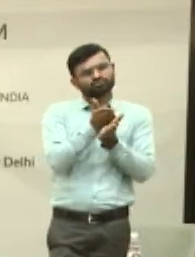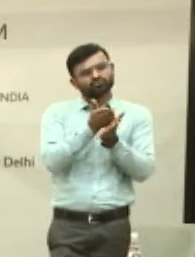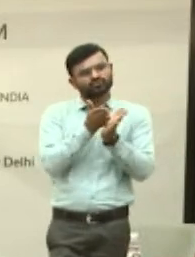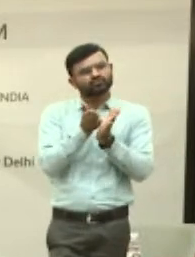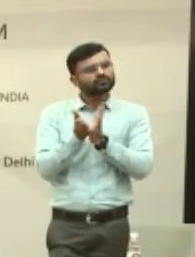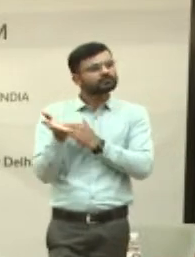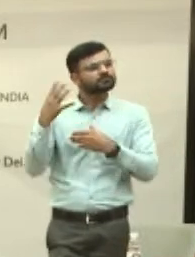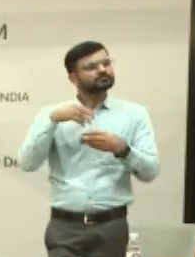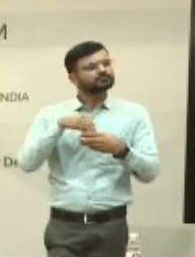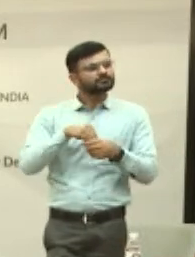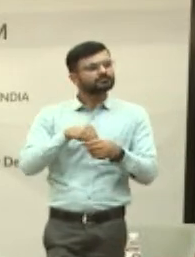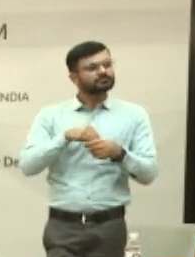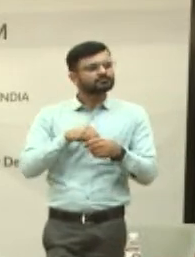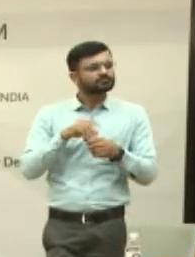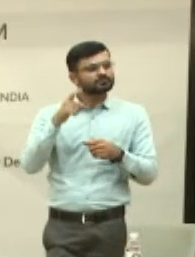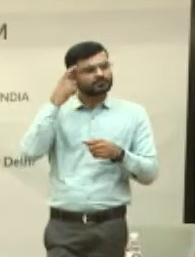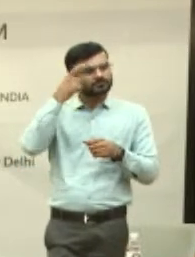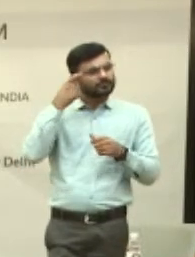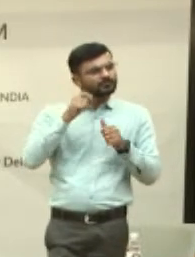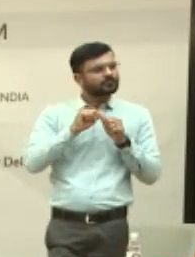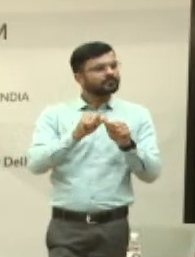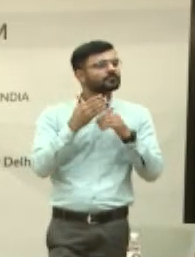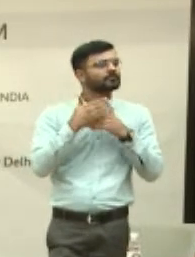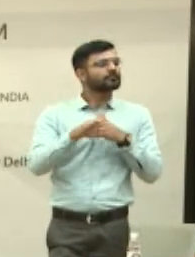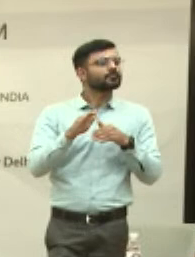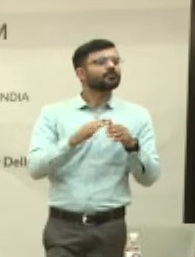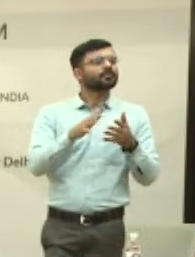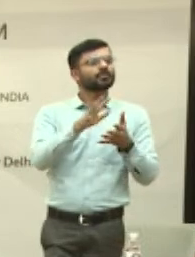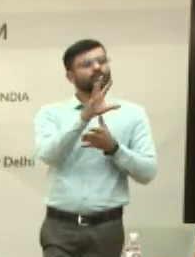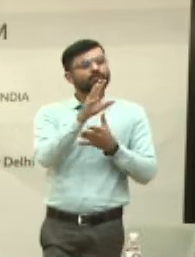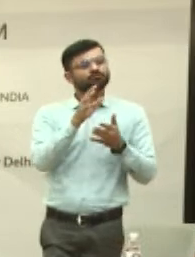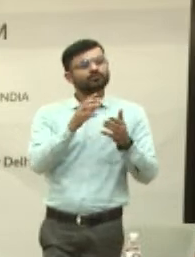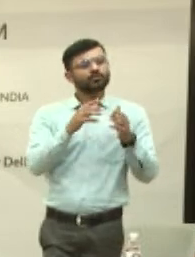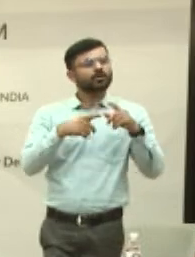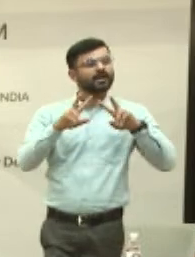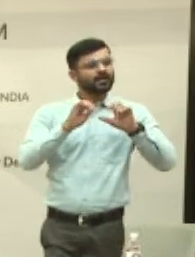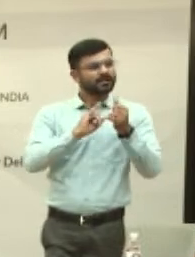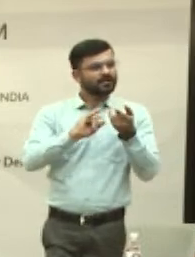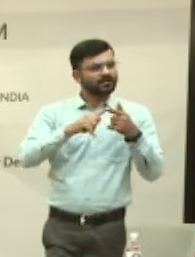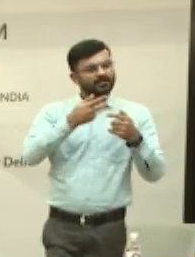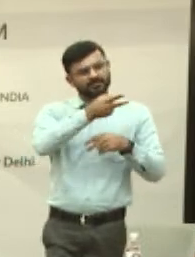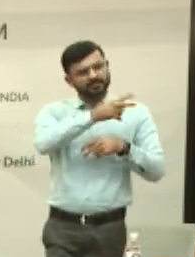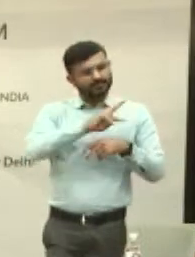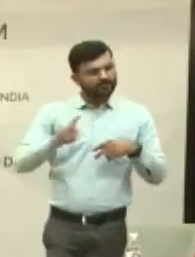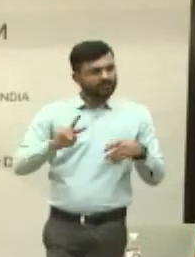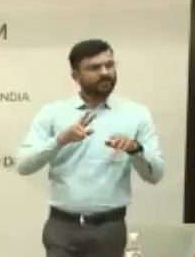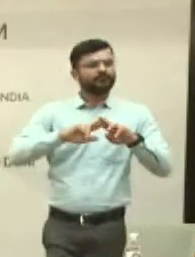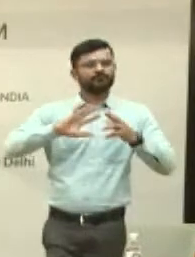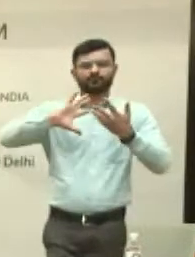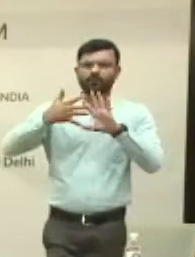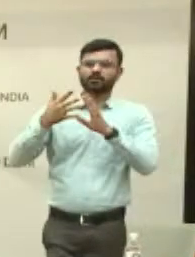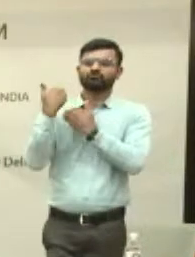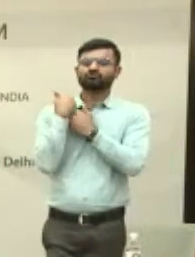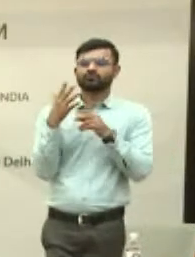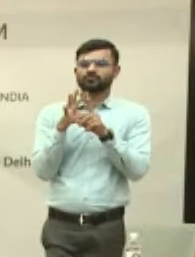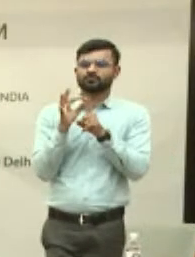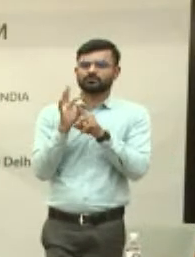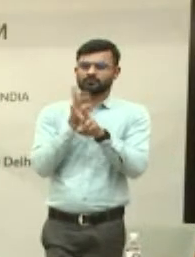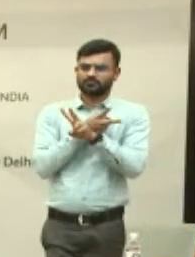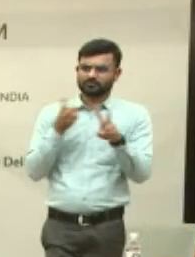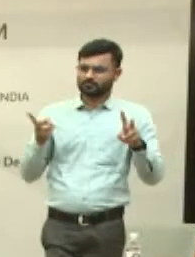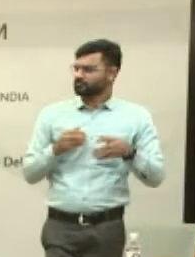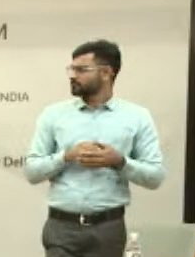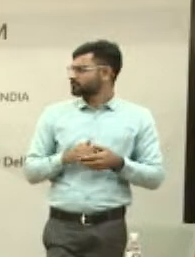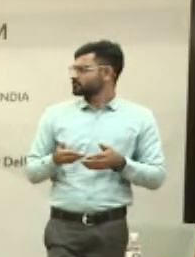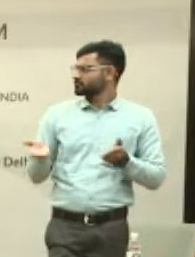which that thought could go. It could go towards the withdrawal of the state or this more fundamental duties.